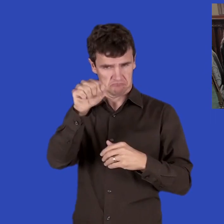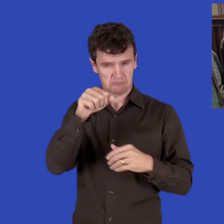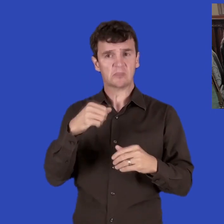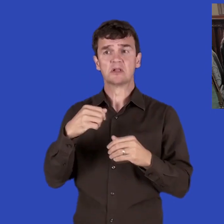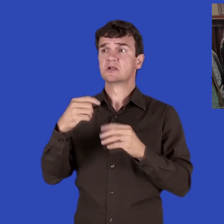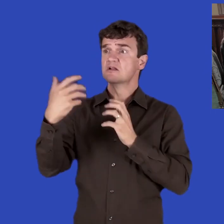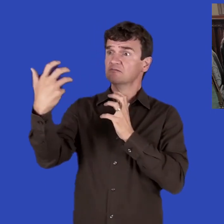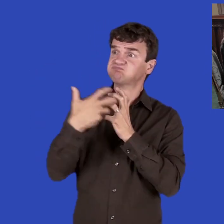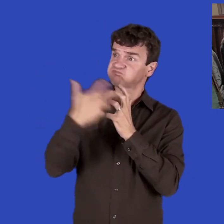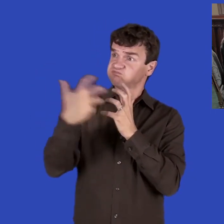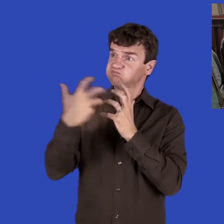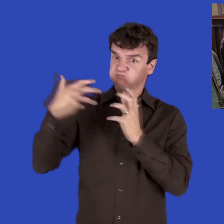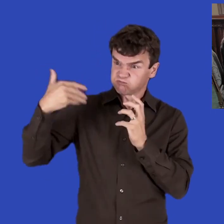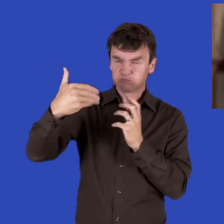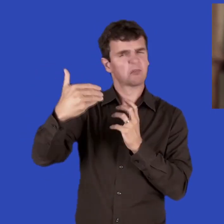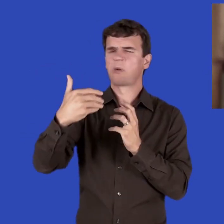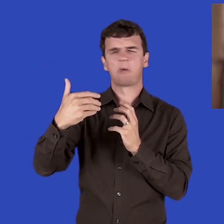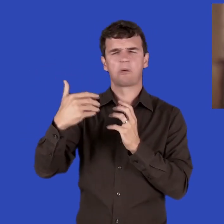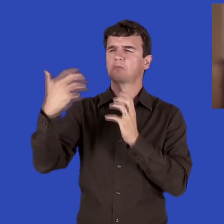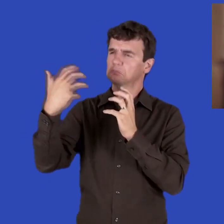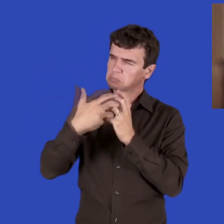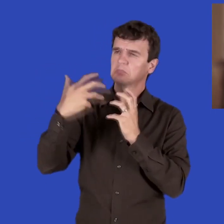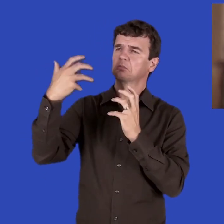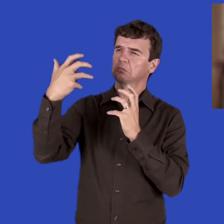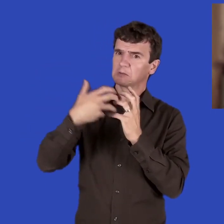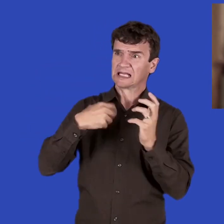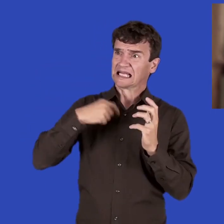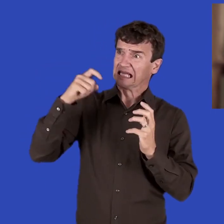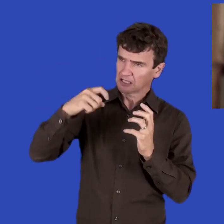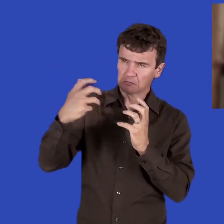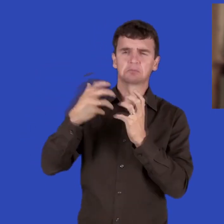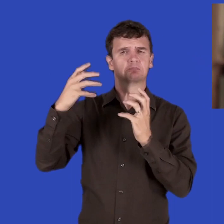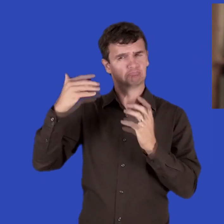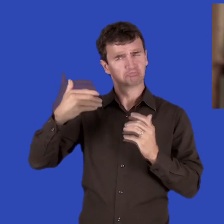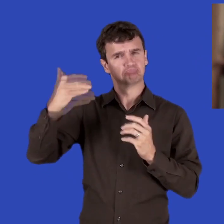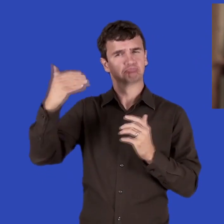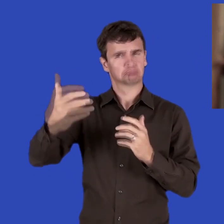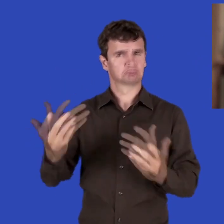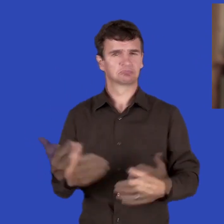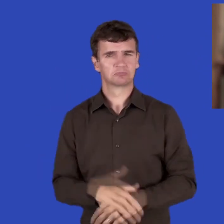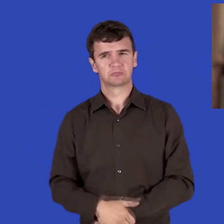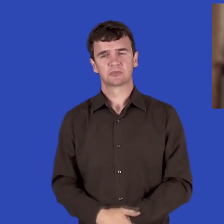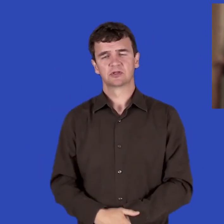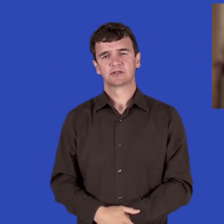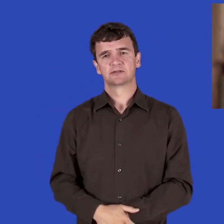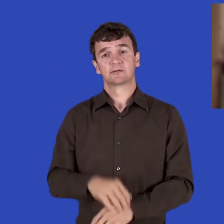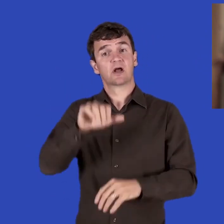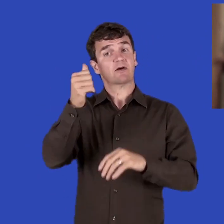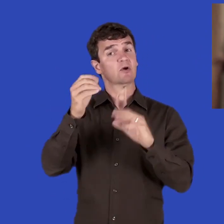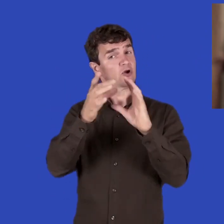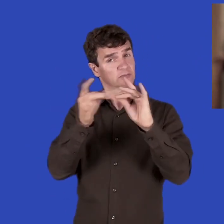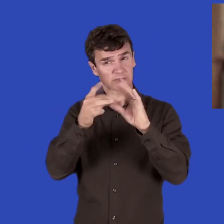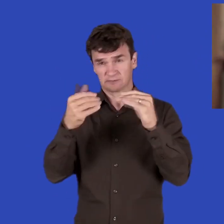different areas? Yes, but not many, and only when it was appropriate. I think the other message I would